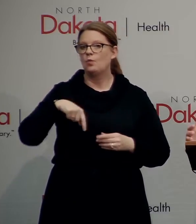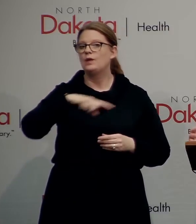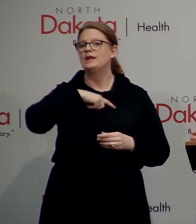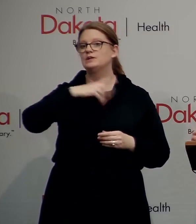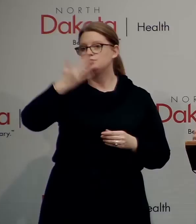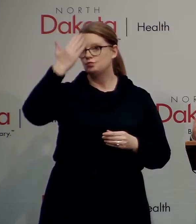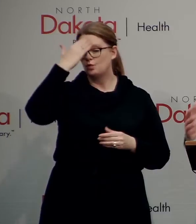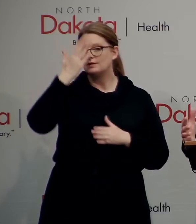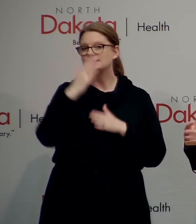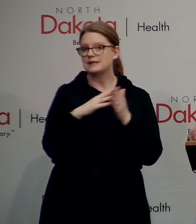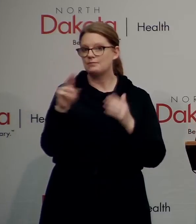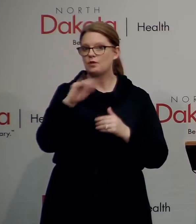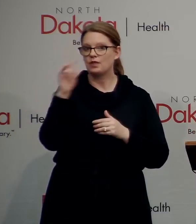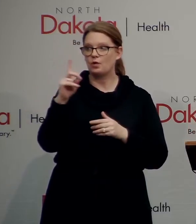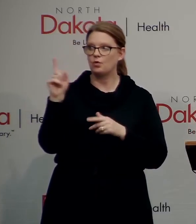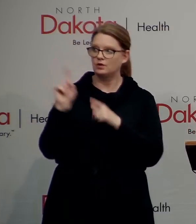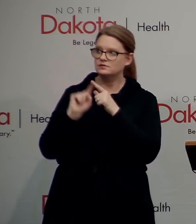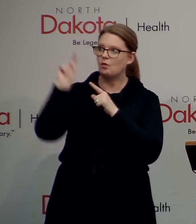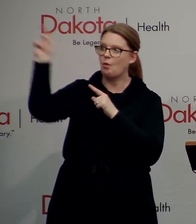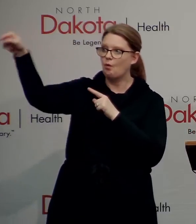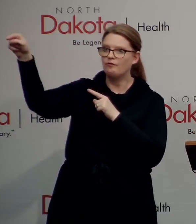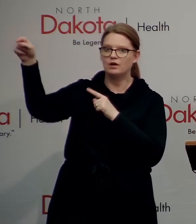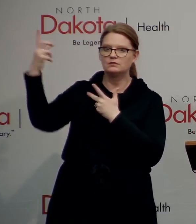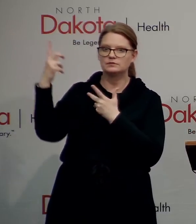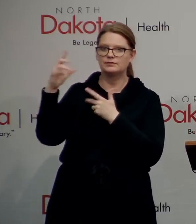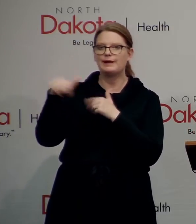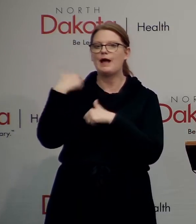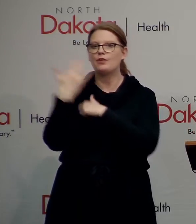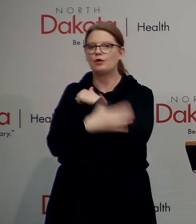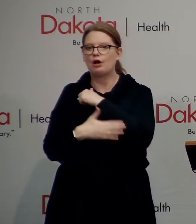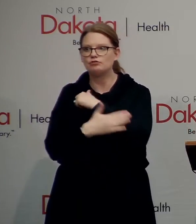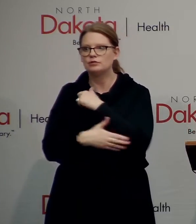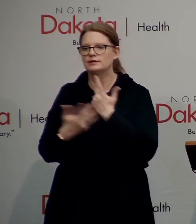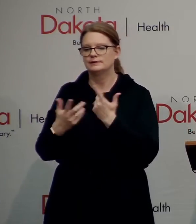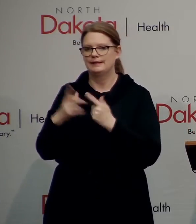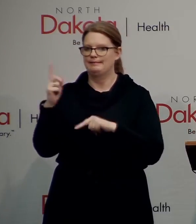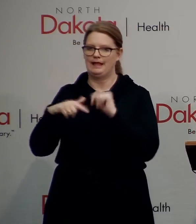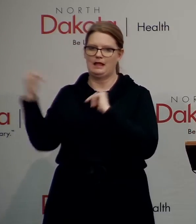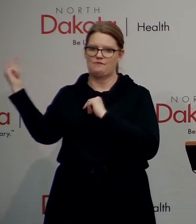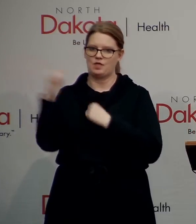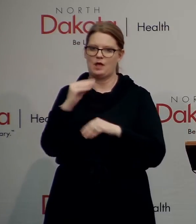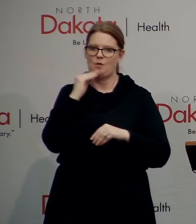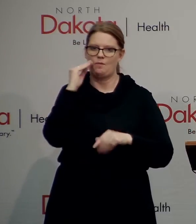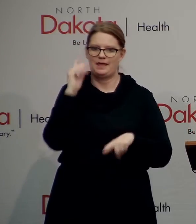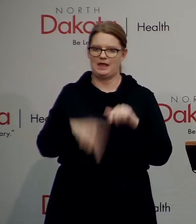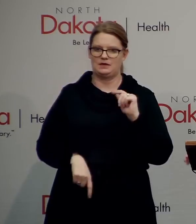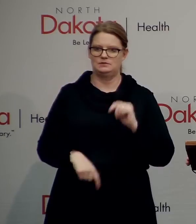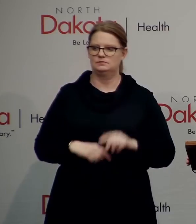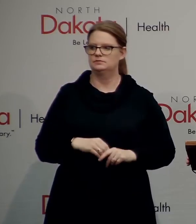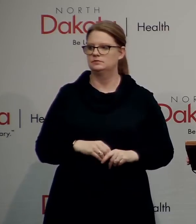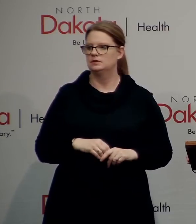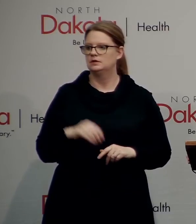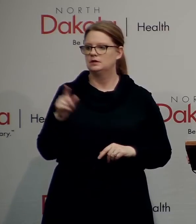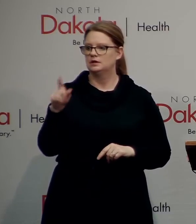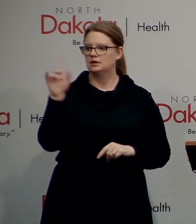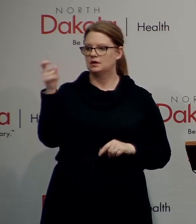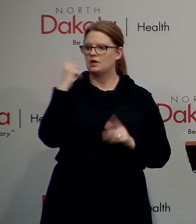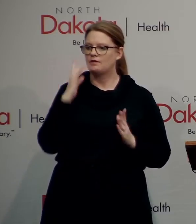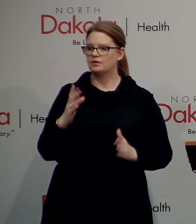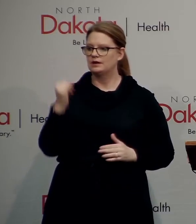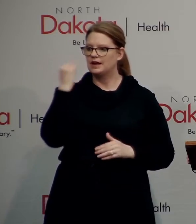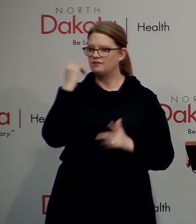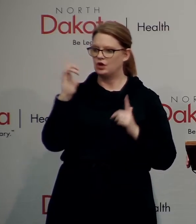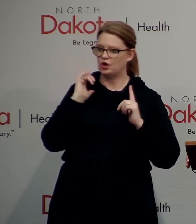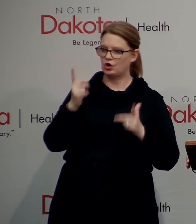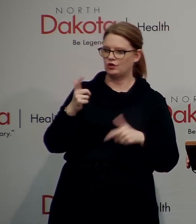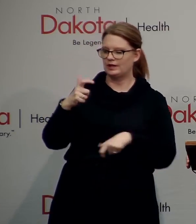there are some North Dakotans overseas trying to get home that unfortunately right now are not able to do that. Governor, you said if you're